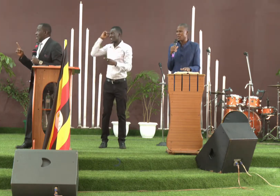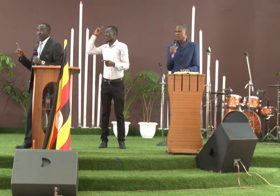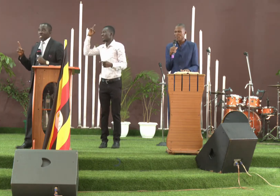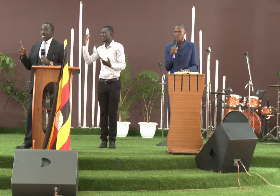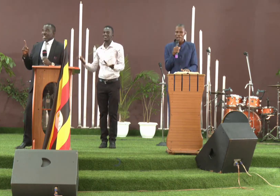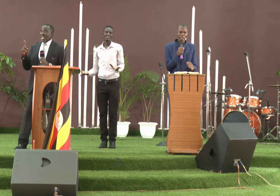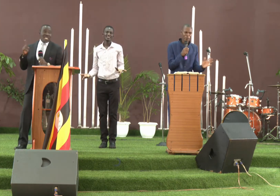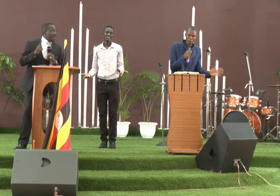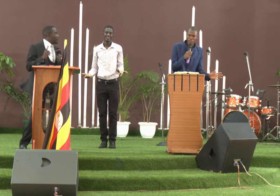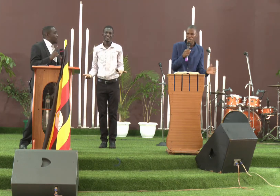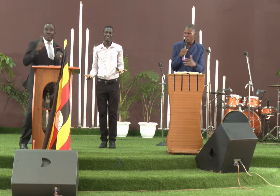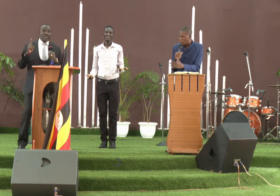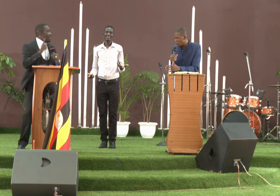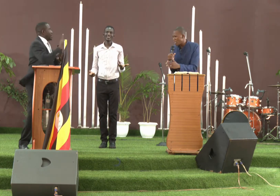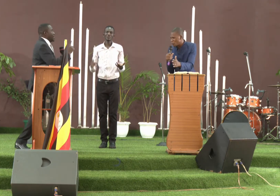interpretation.